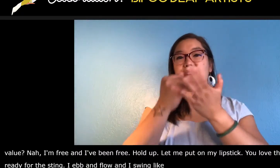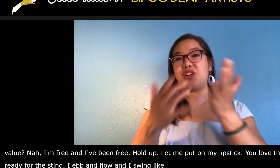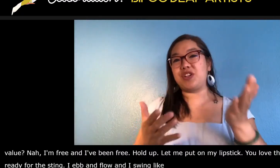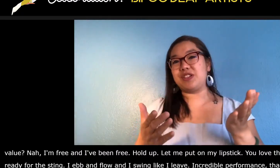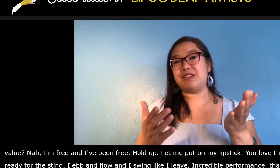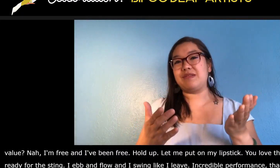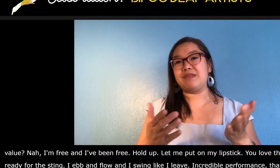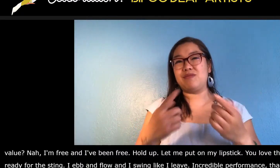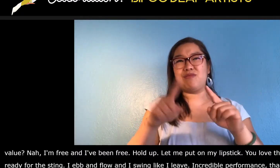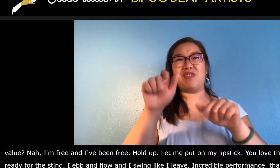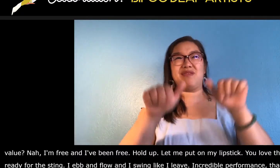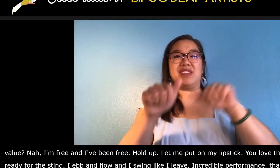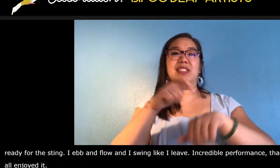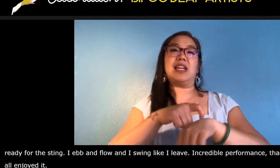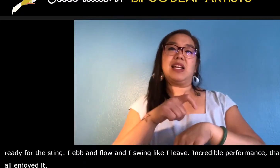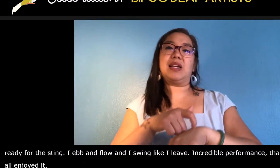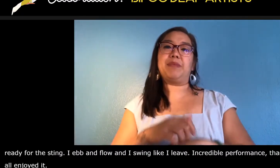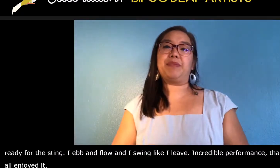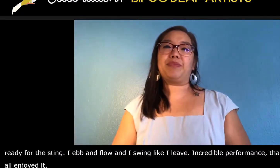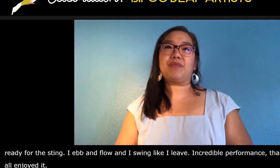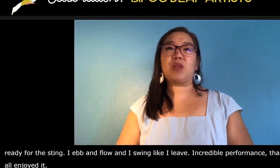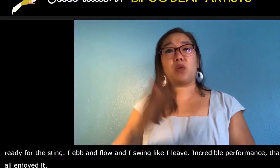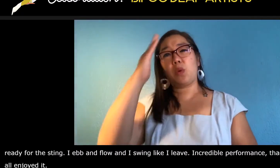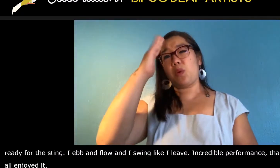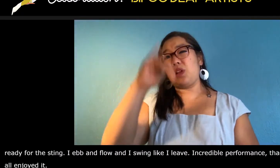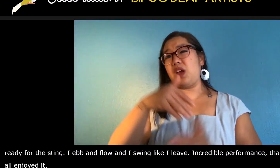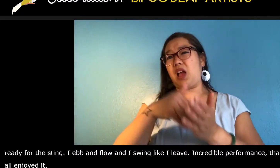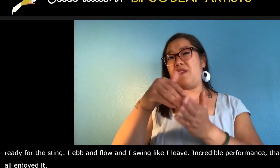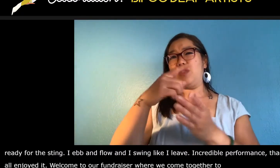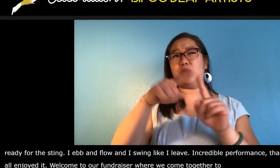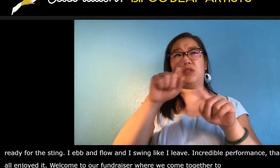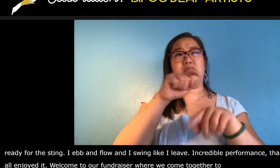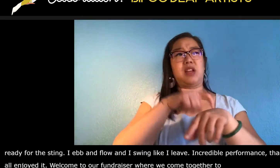celebrate deaf arts during these uncertain times.